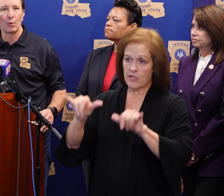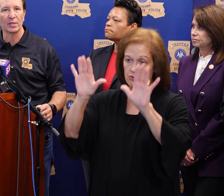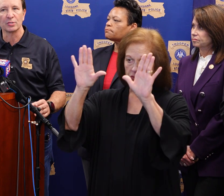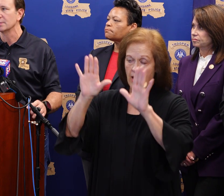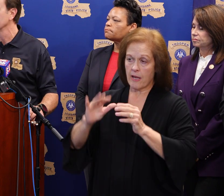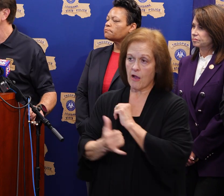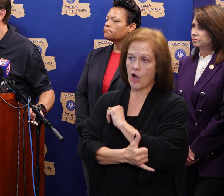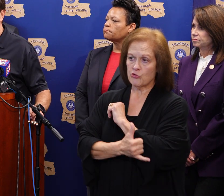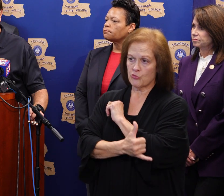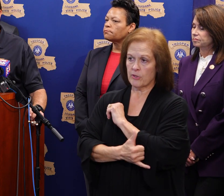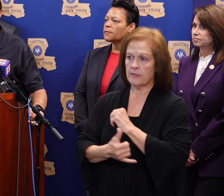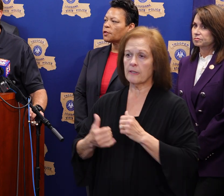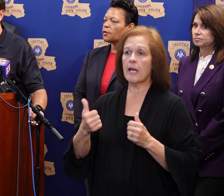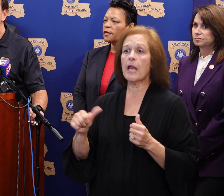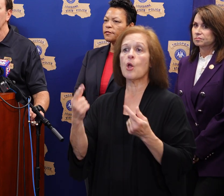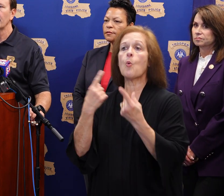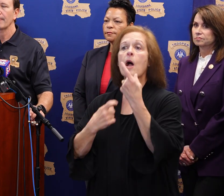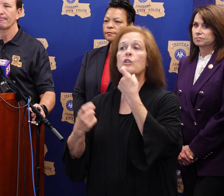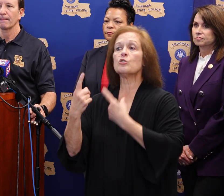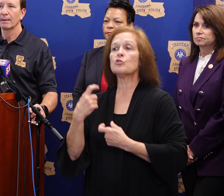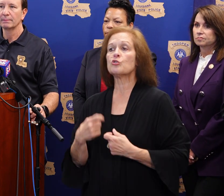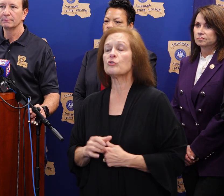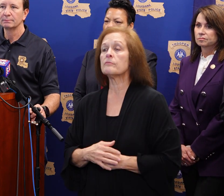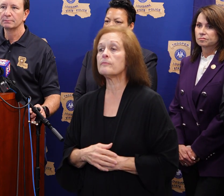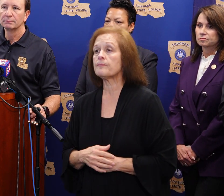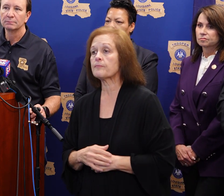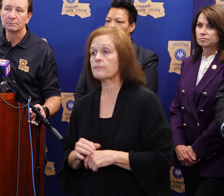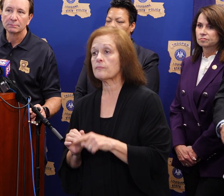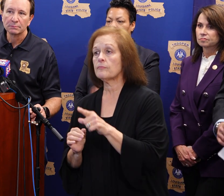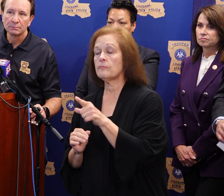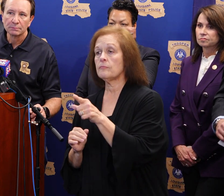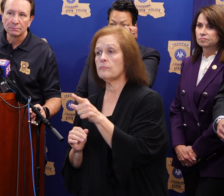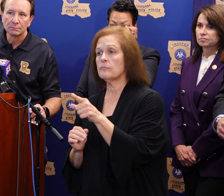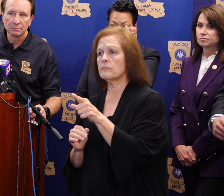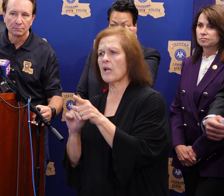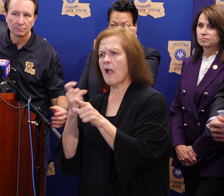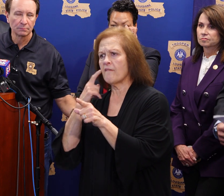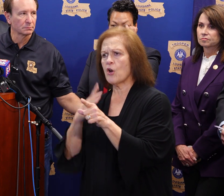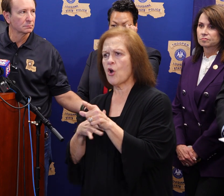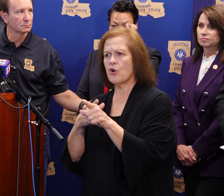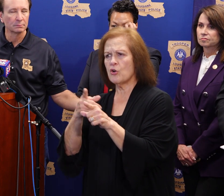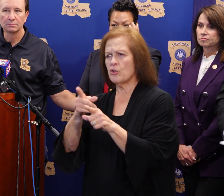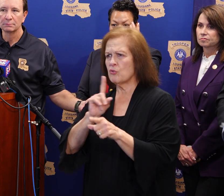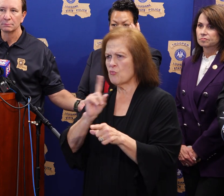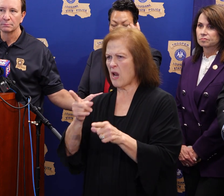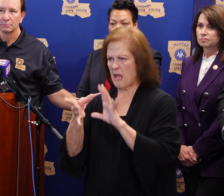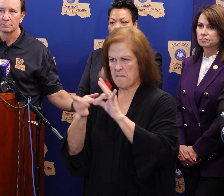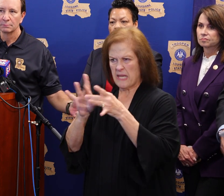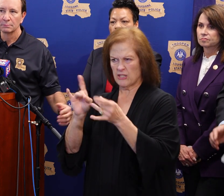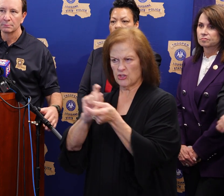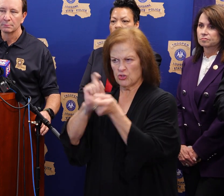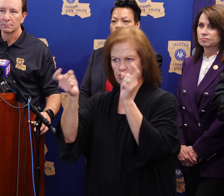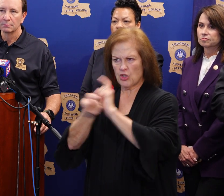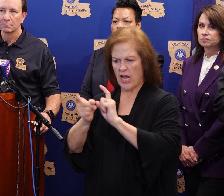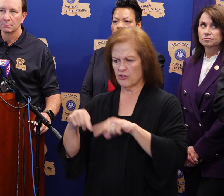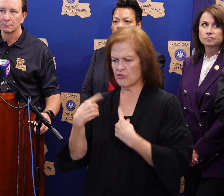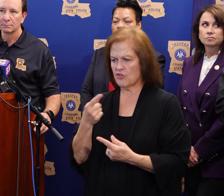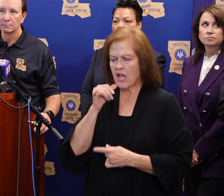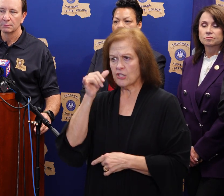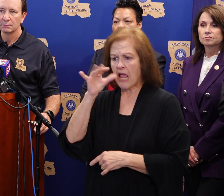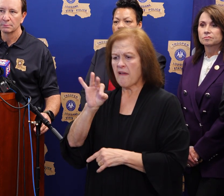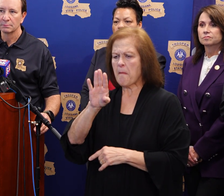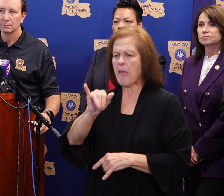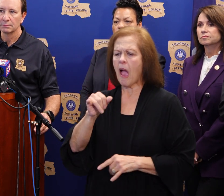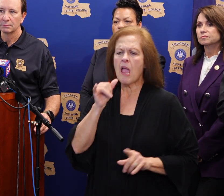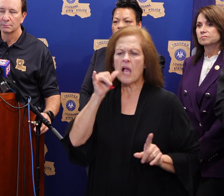take any questions. Governor, this is for you and the Assistant Director. The message has really changed since yesterday. Yesterday, the